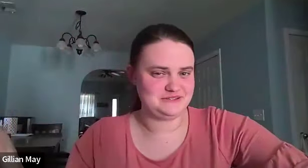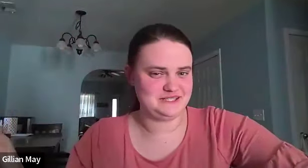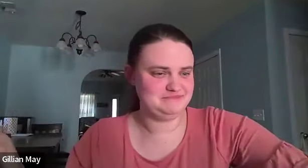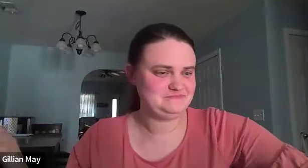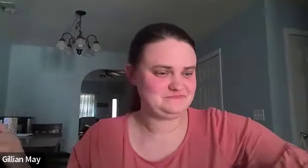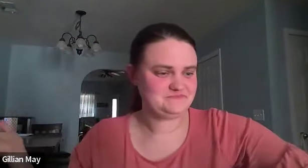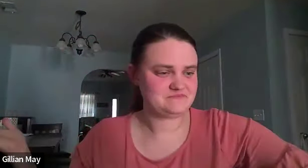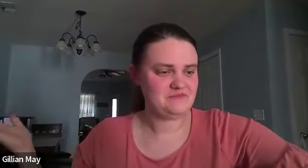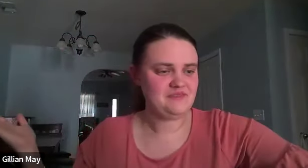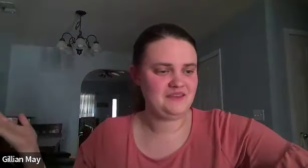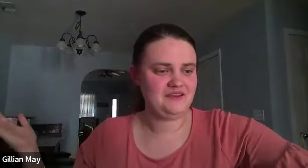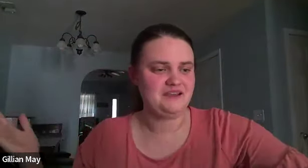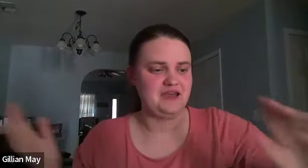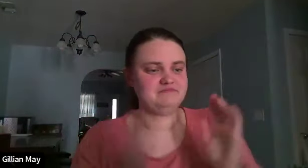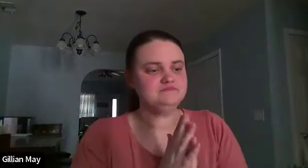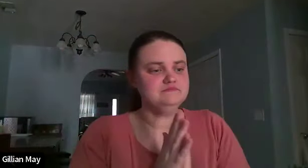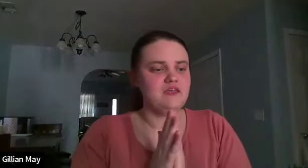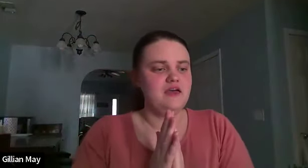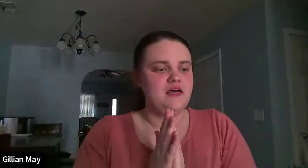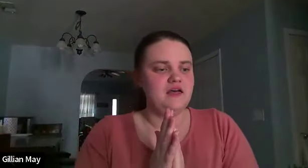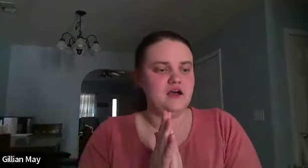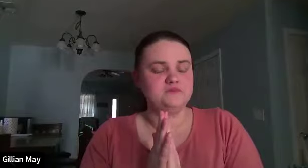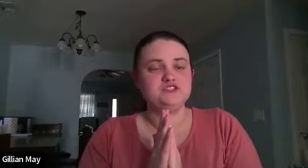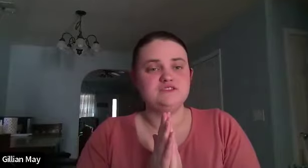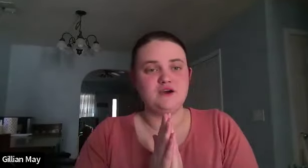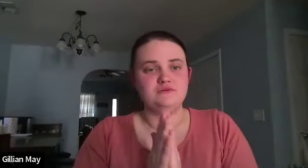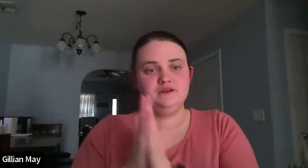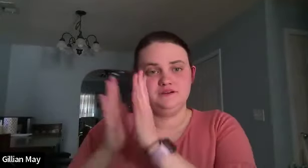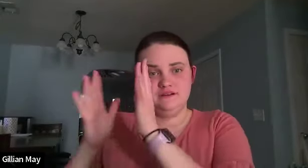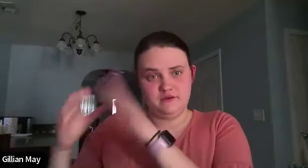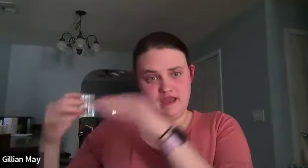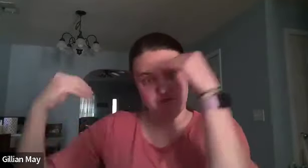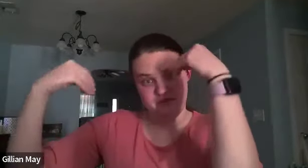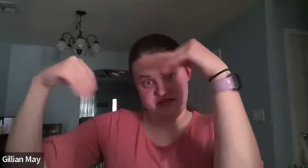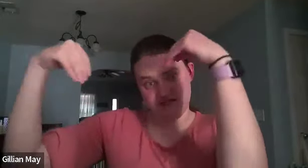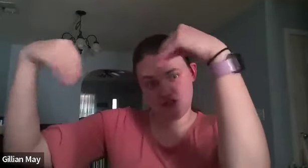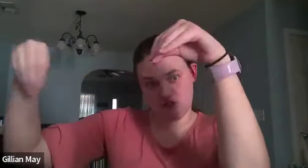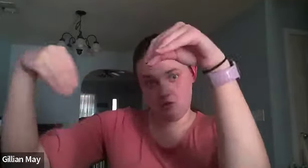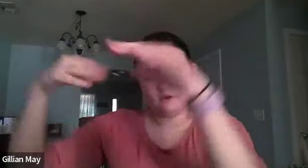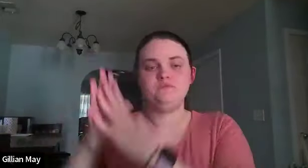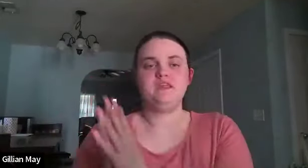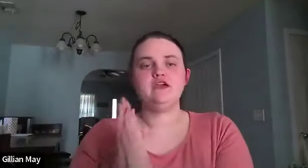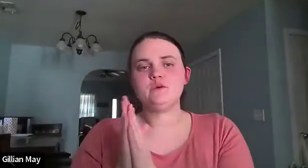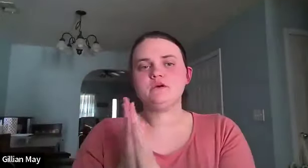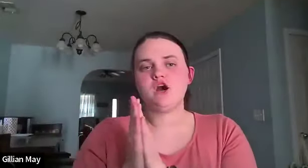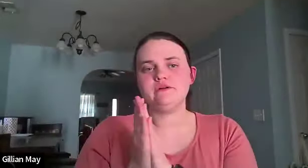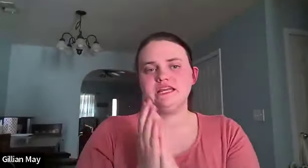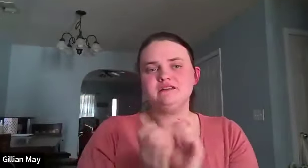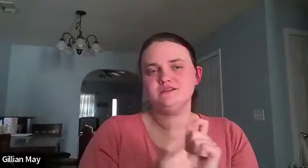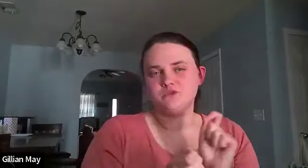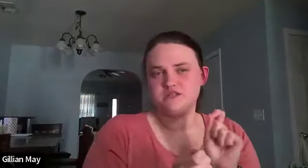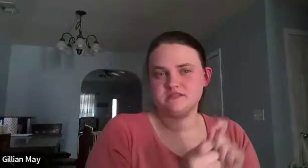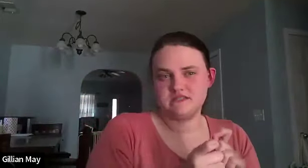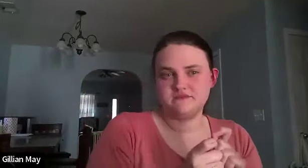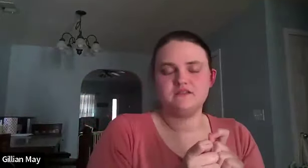it. Okay. So now we have our basic store. If we were going to get a little more specific,